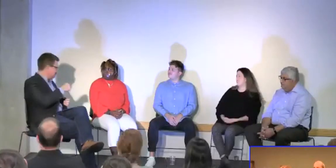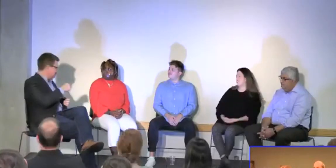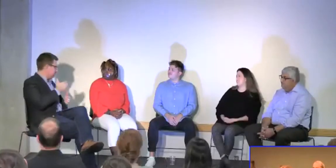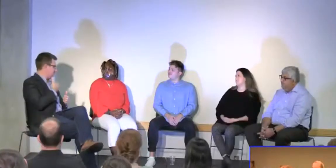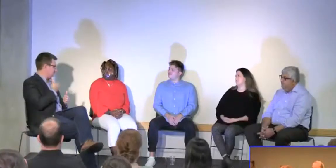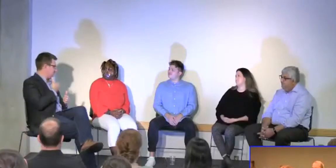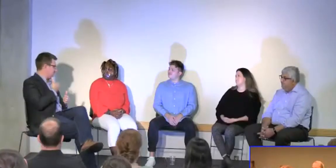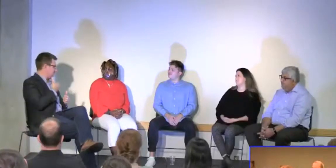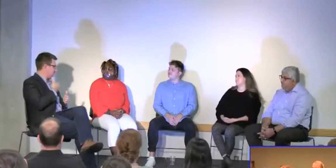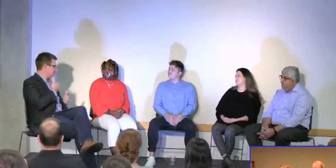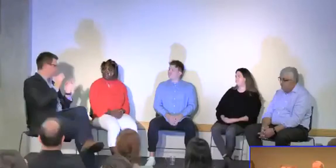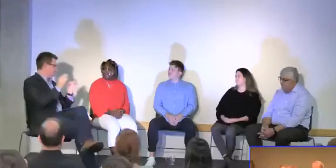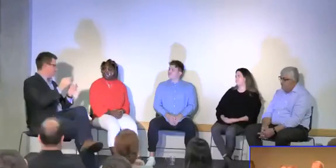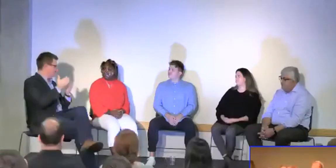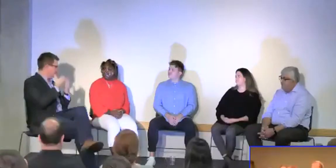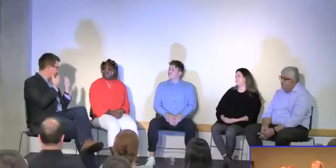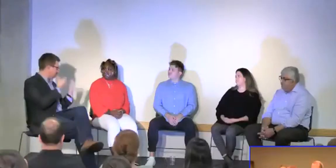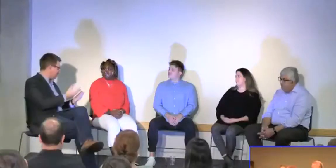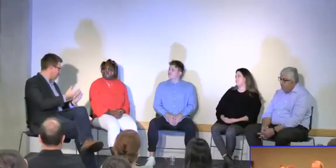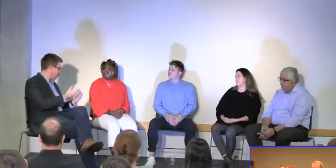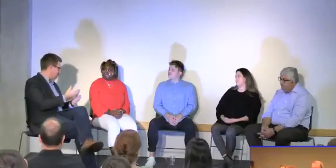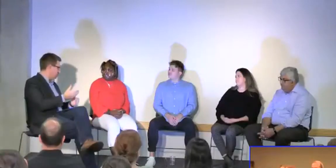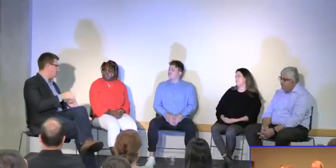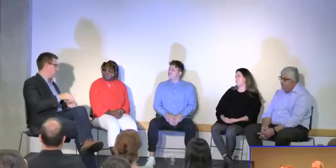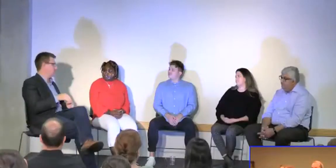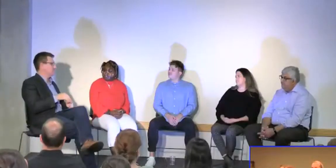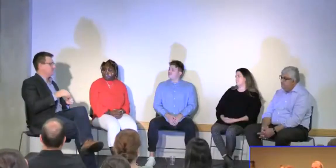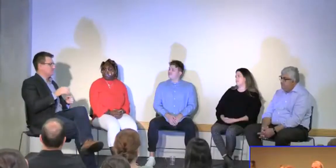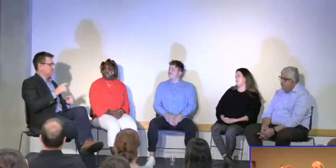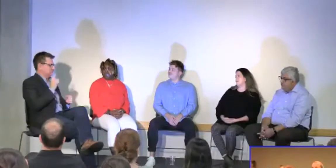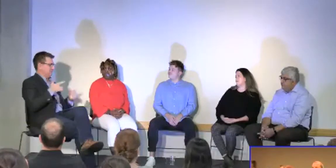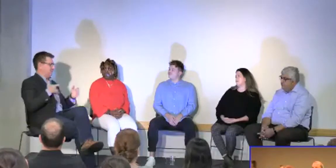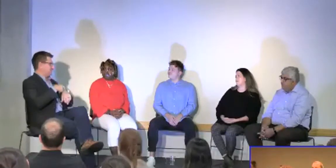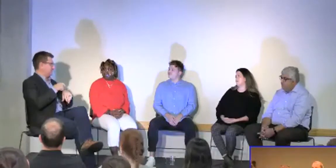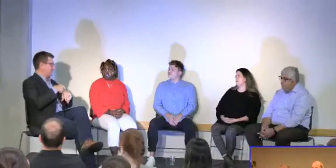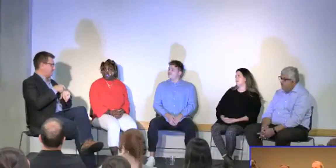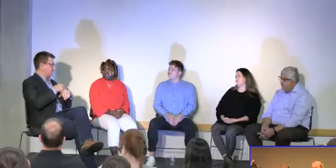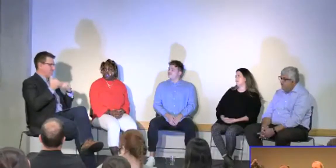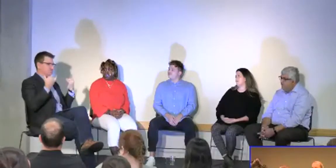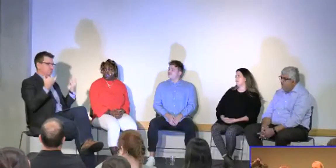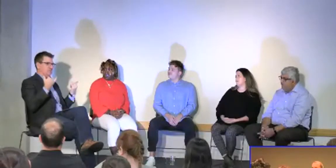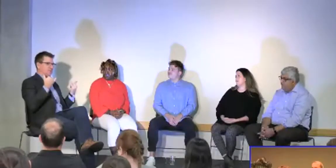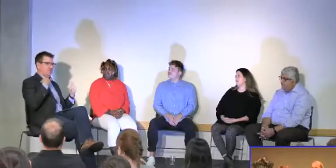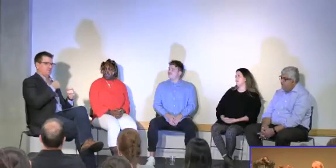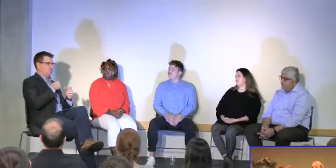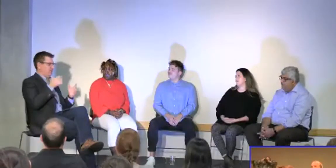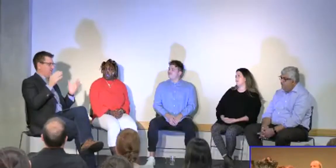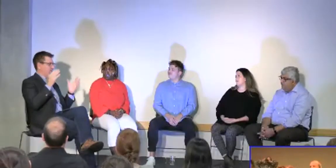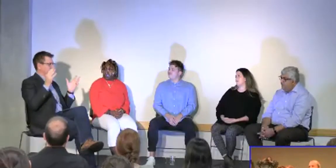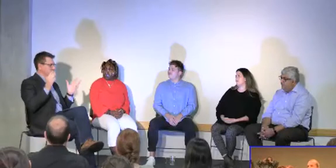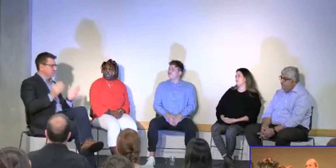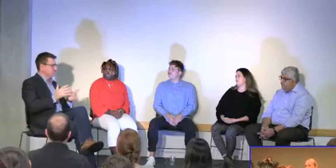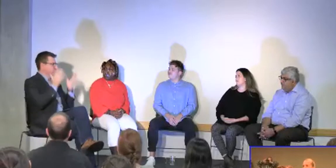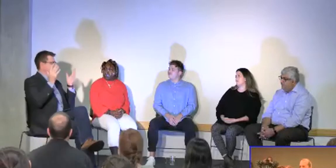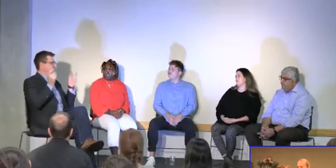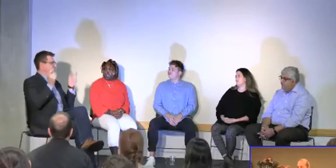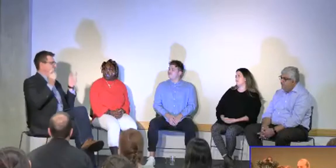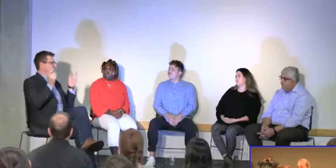Again, I want to thank you for spending some time with us this evening, preparing some answers and to talk about these issues in our community.